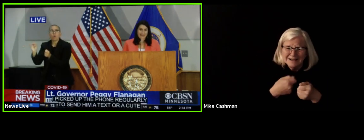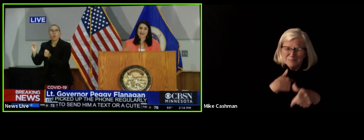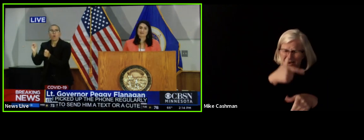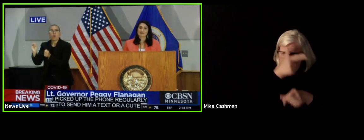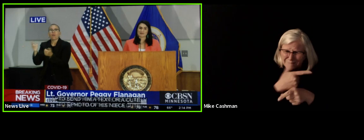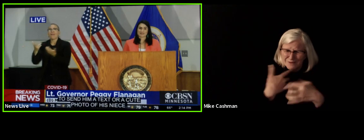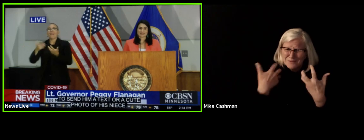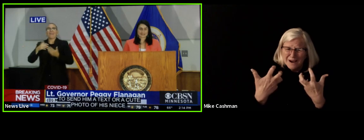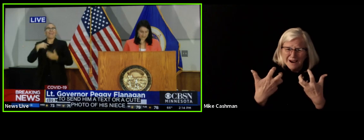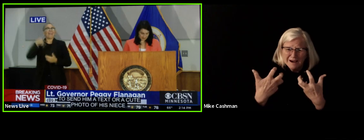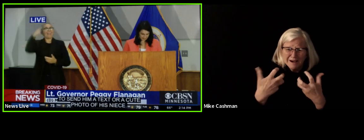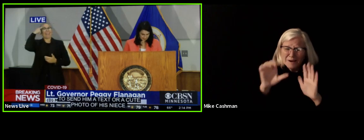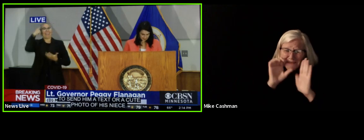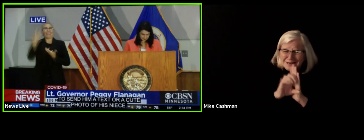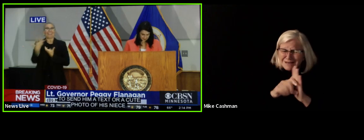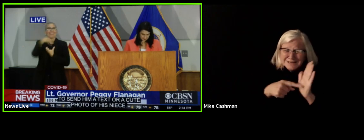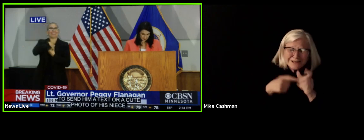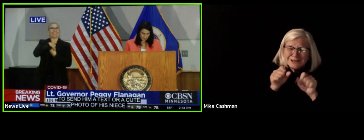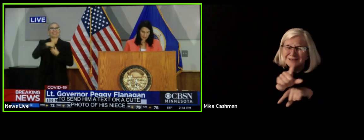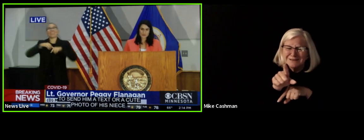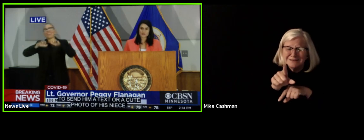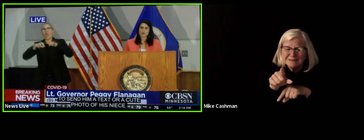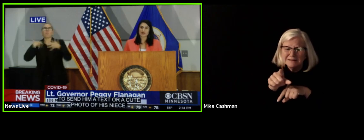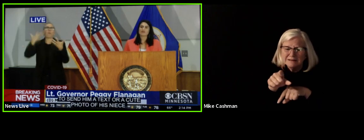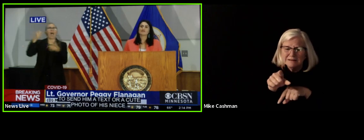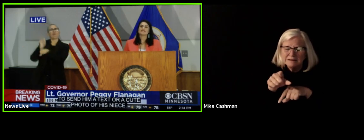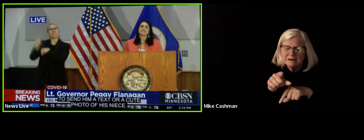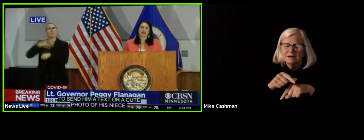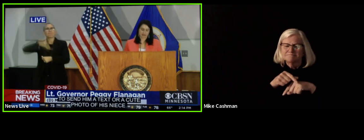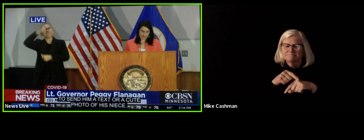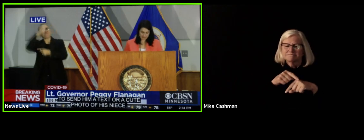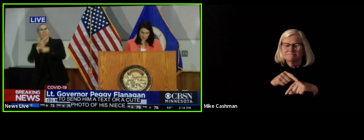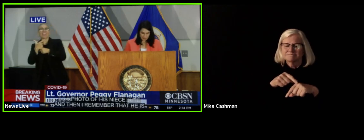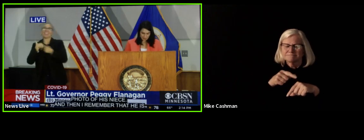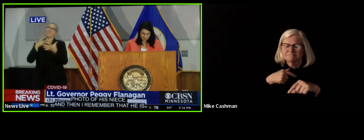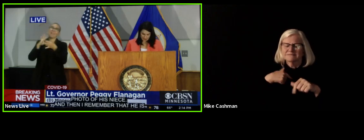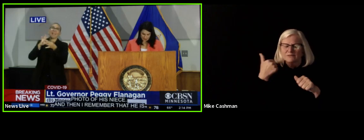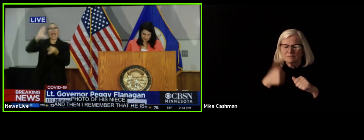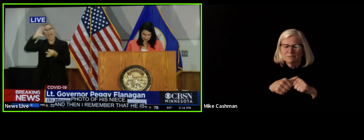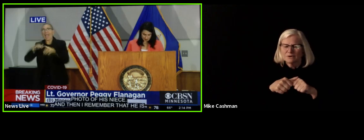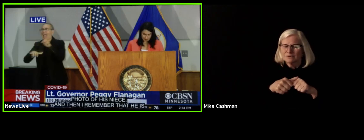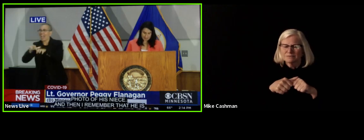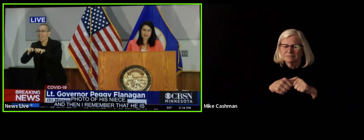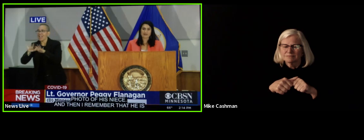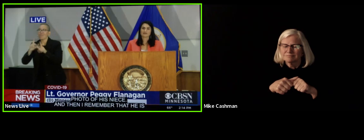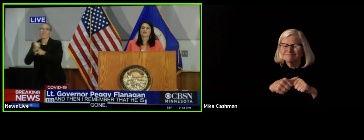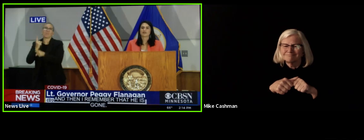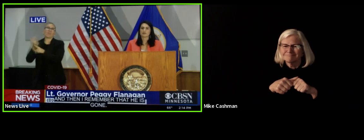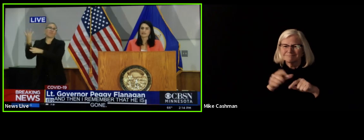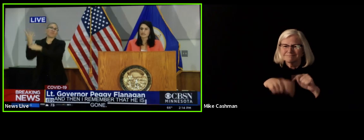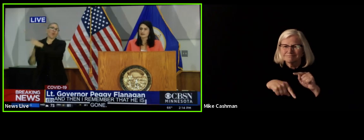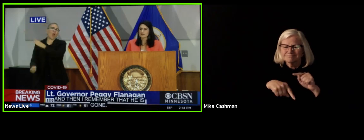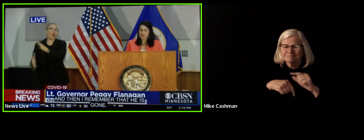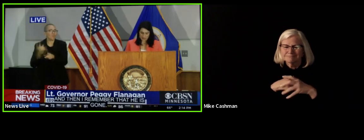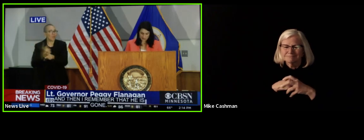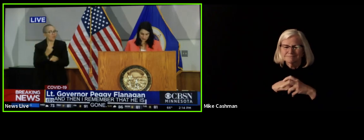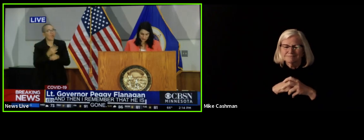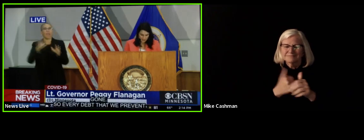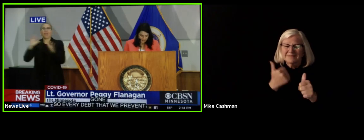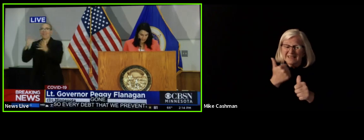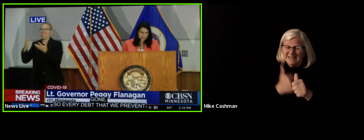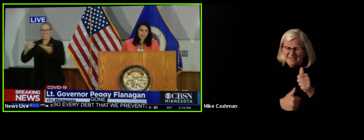And then I remember that he's gone. So every death that we prevent is another family,